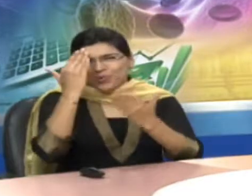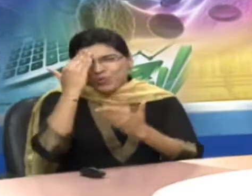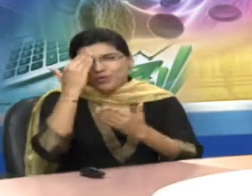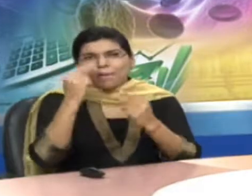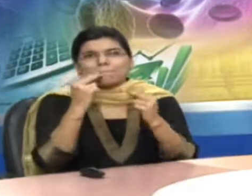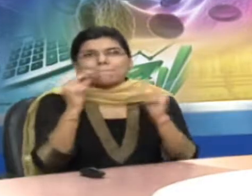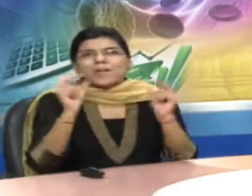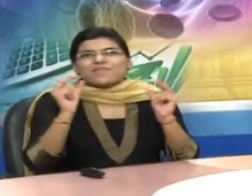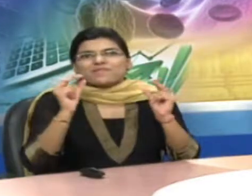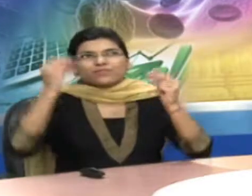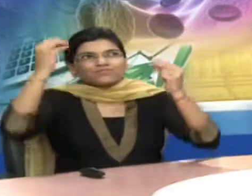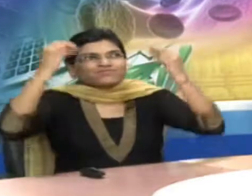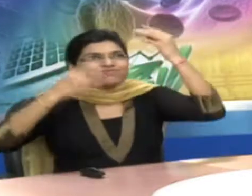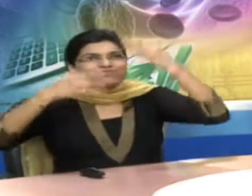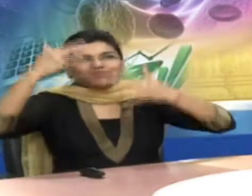in the snow